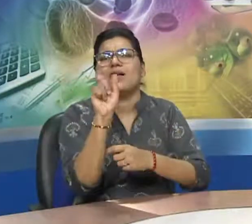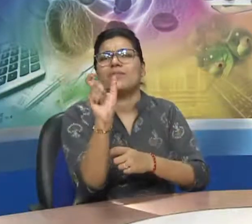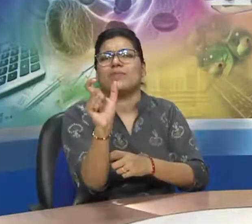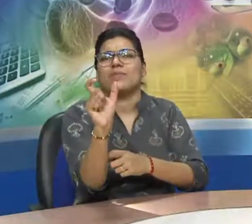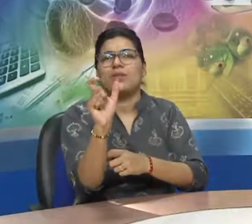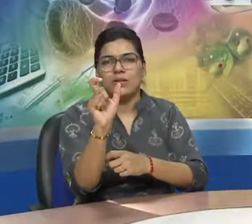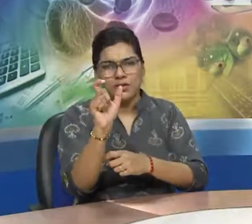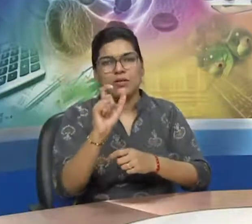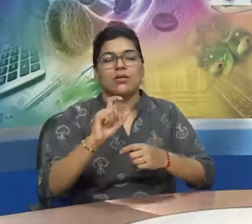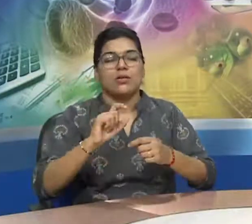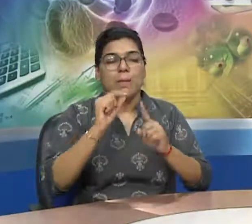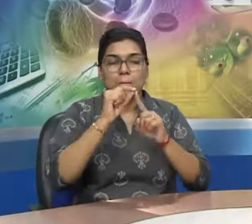before.